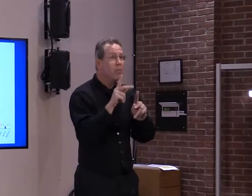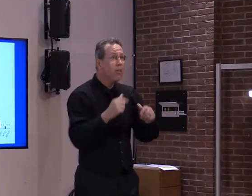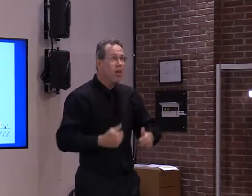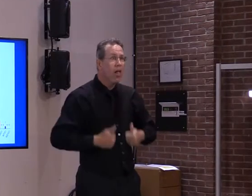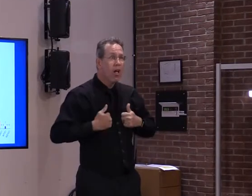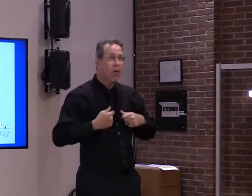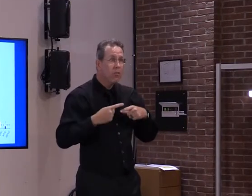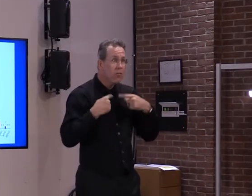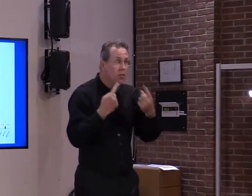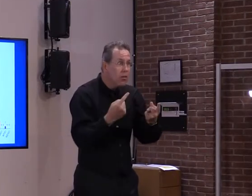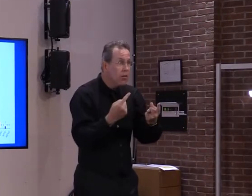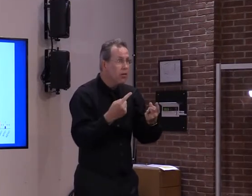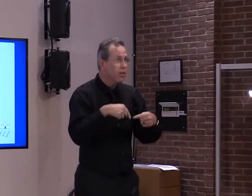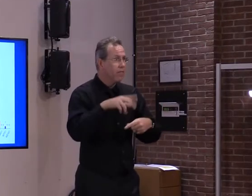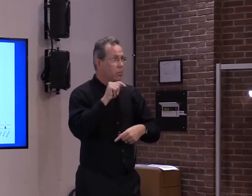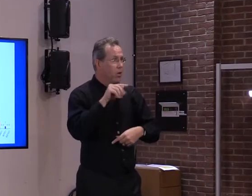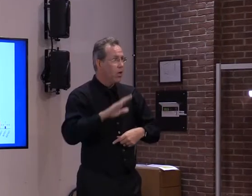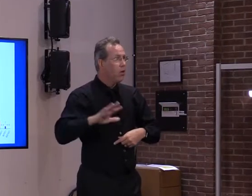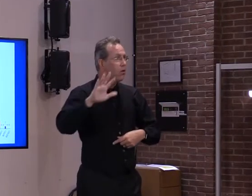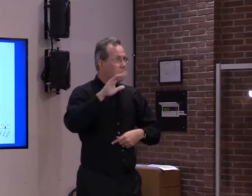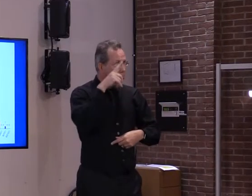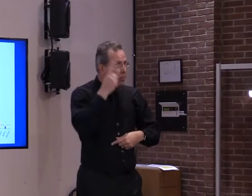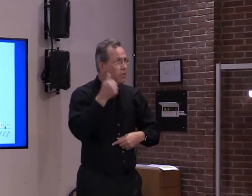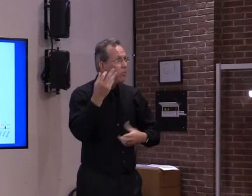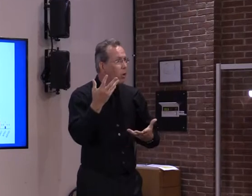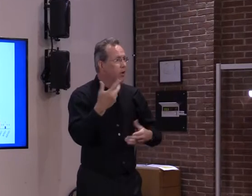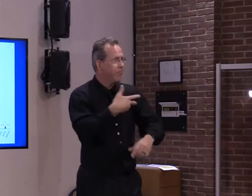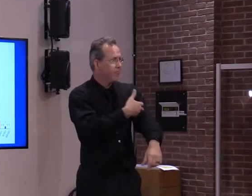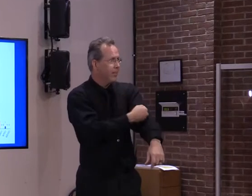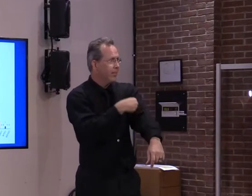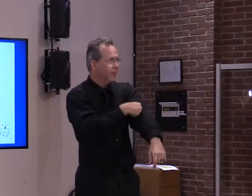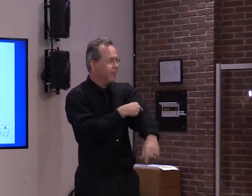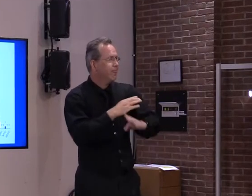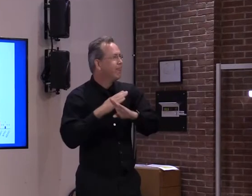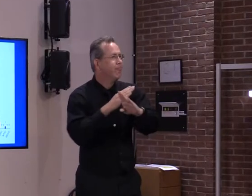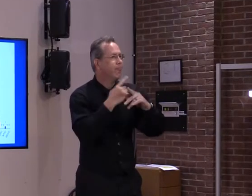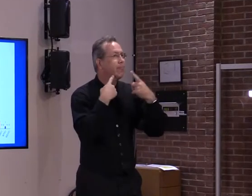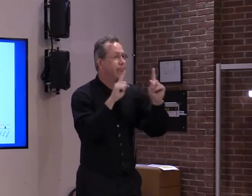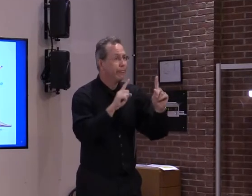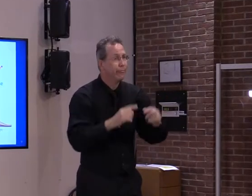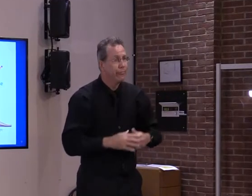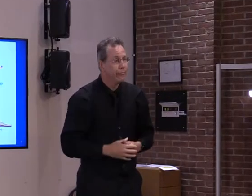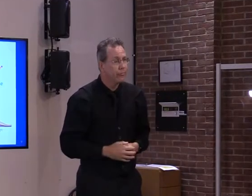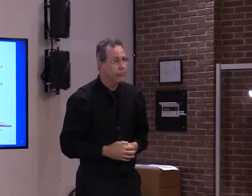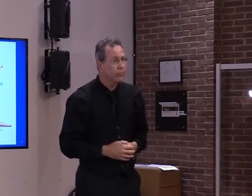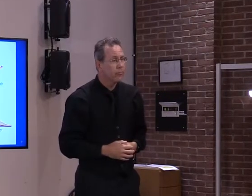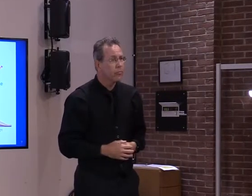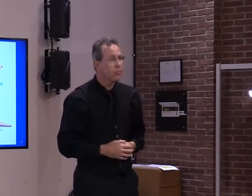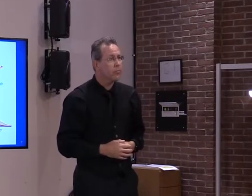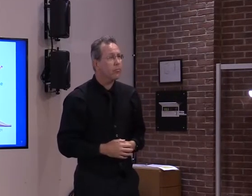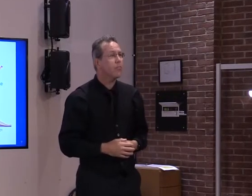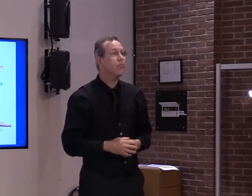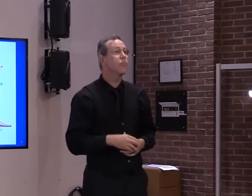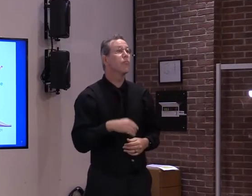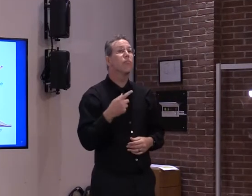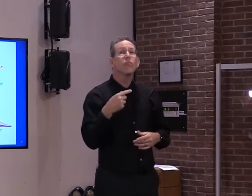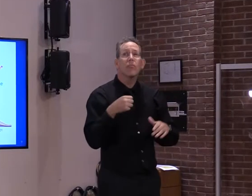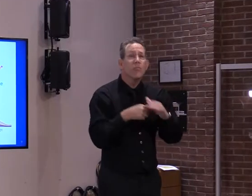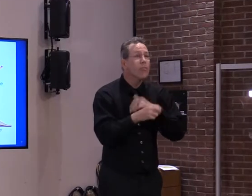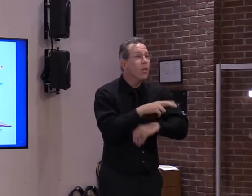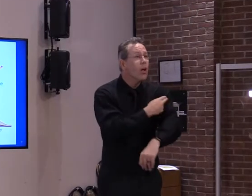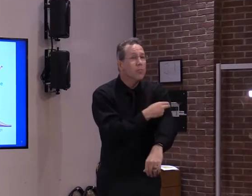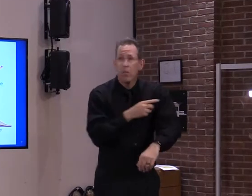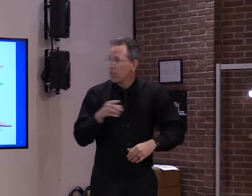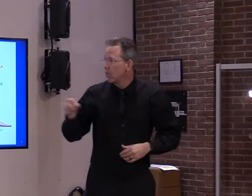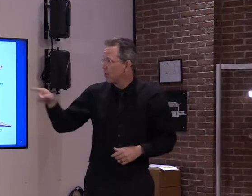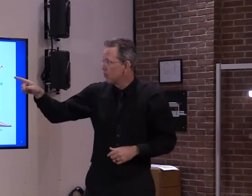anticipate that fatalities will remain low for the foreseeable future. Vermont's hospitalization rates have also continued to stay low this week,